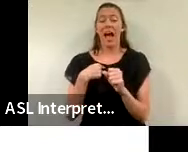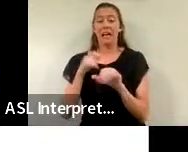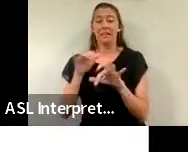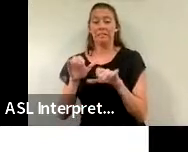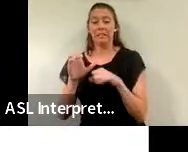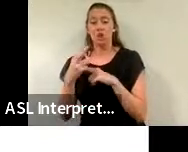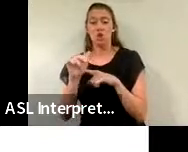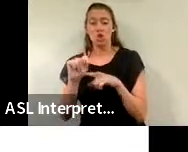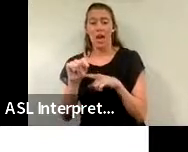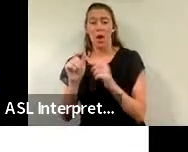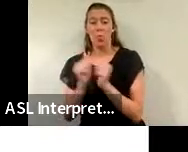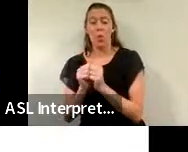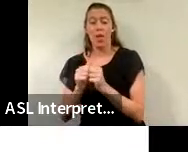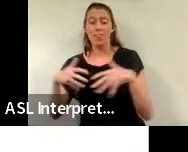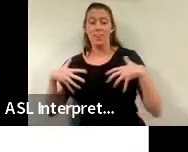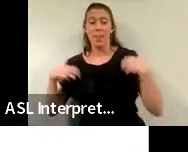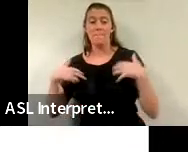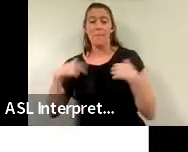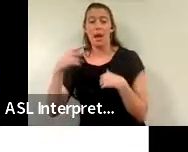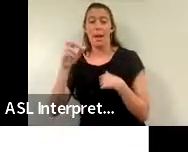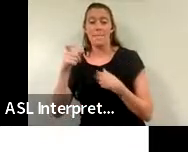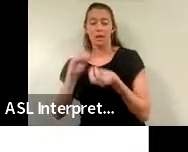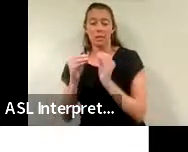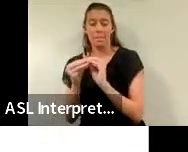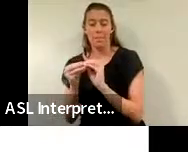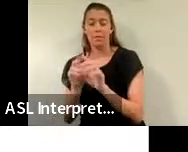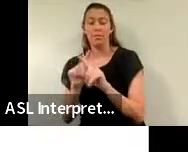have several weeks of